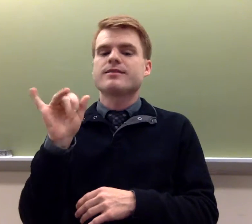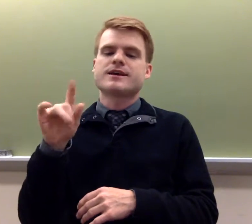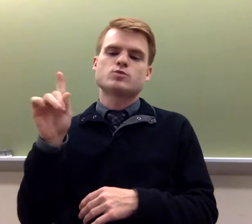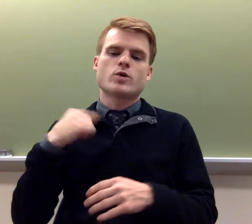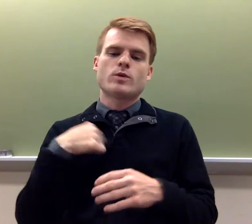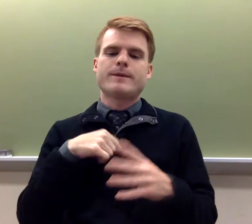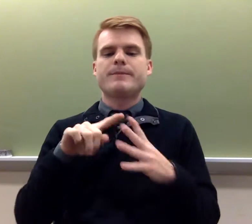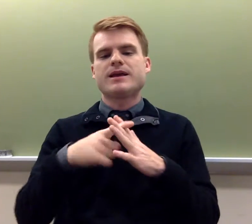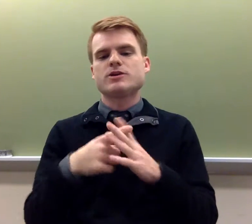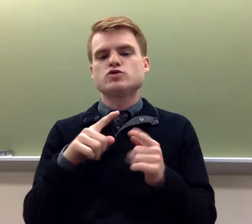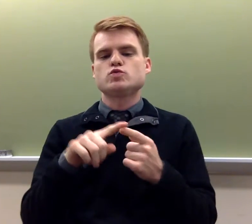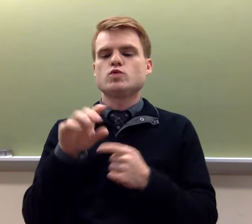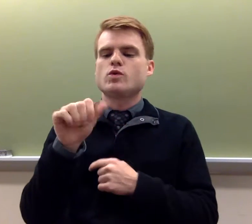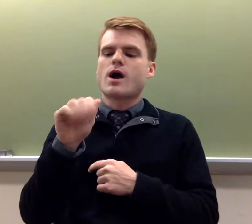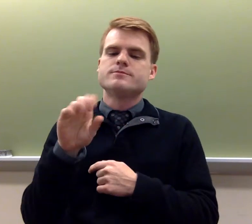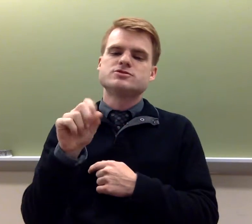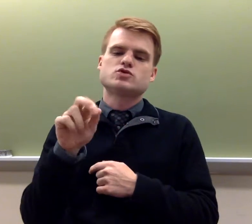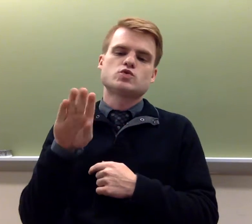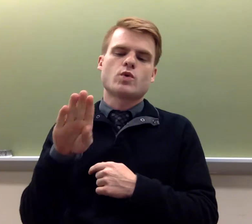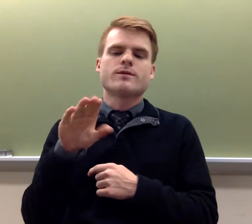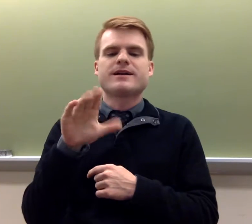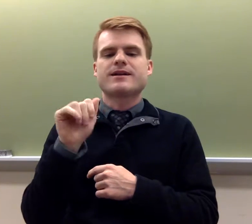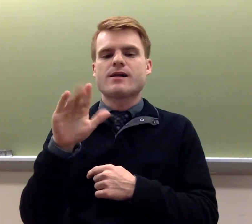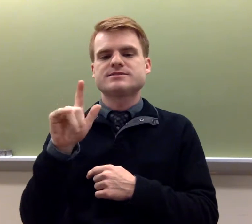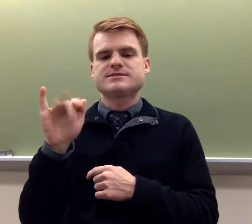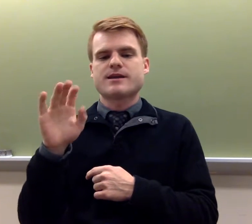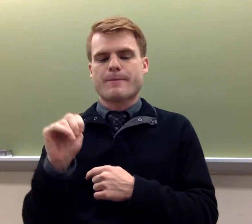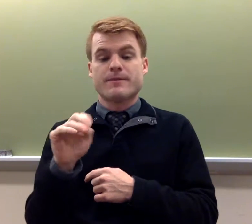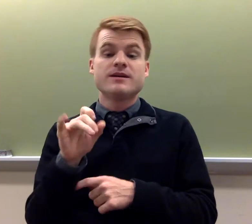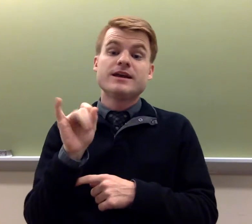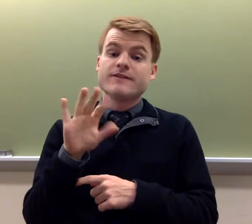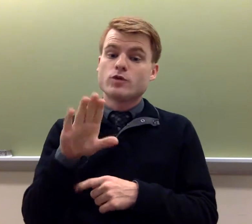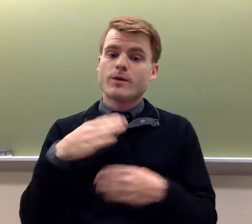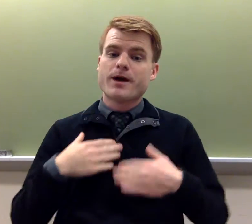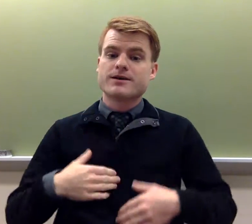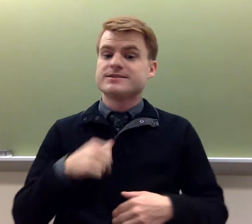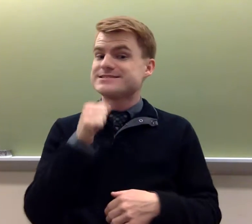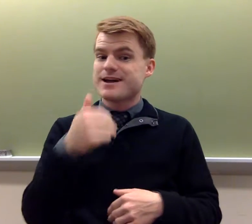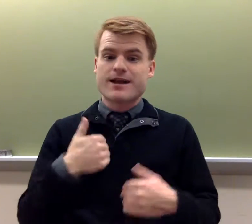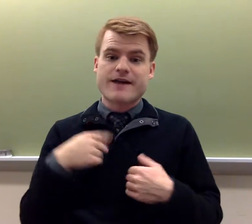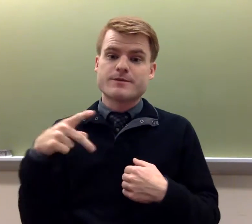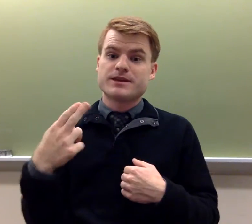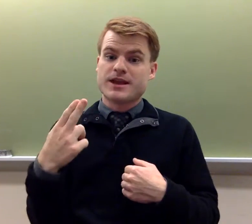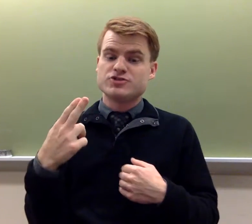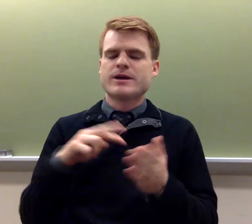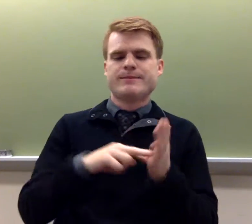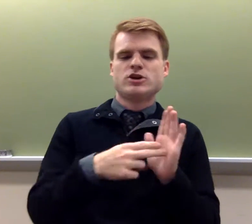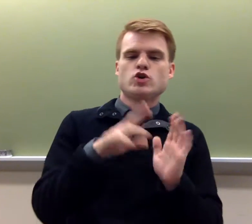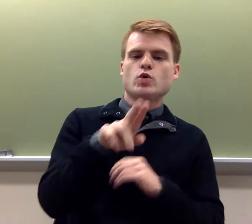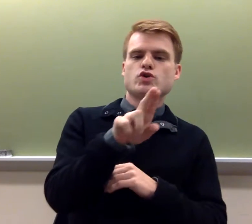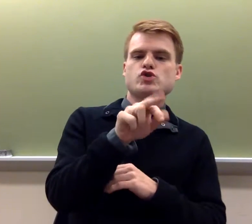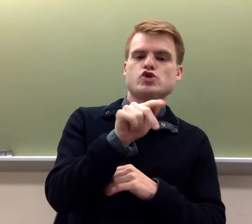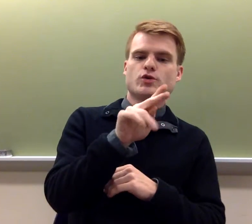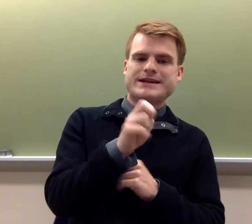absorb calcium. So that if your body does not have a pH, meaning your urine and saliva does not have a pH of